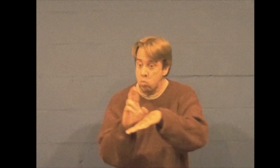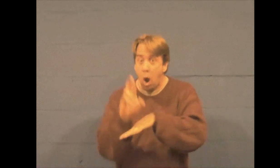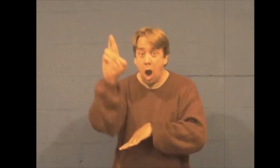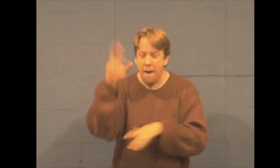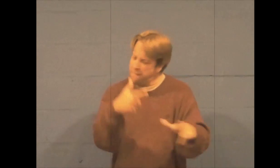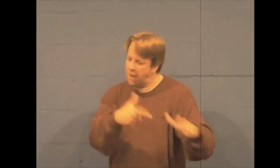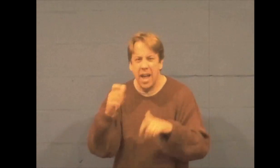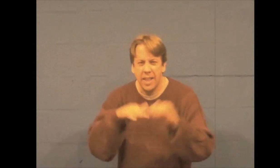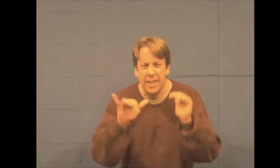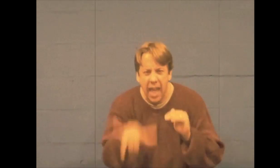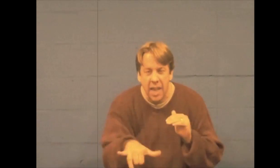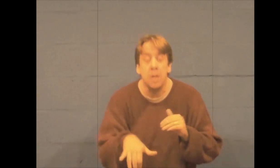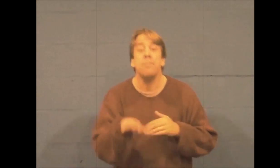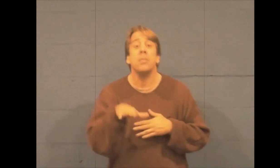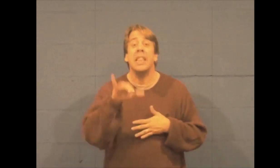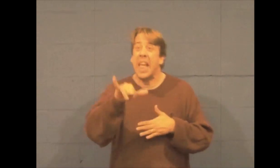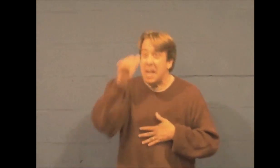bird. Faster than a rocket.